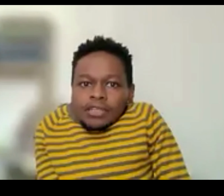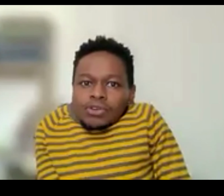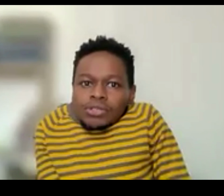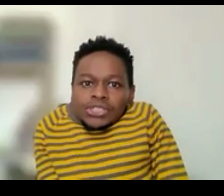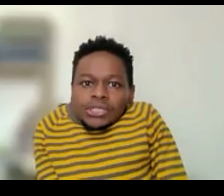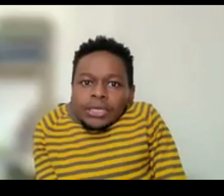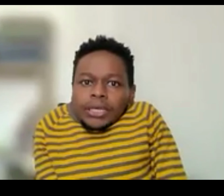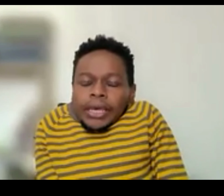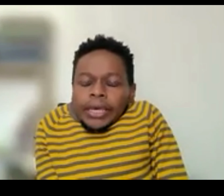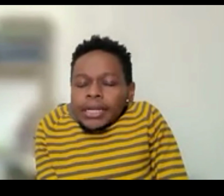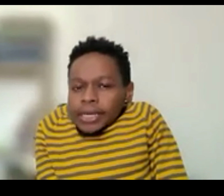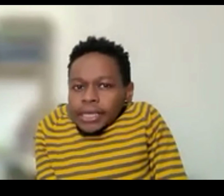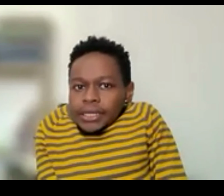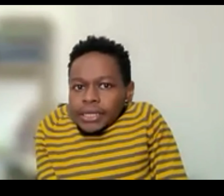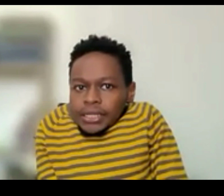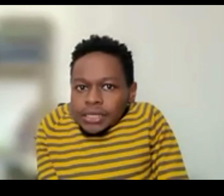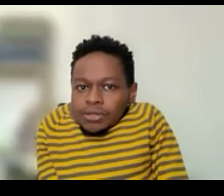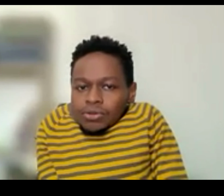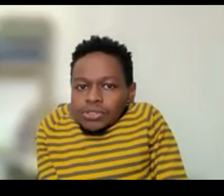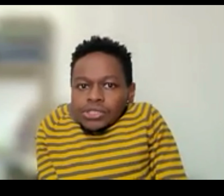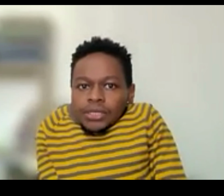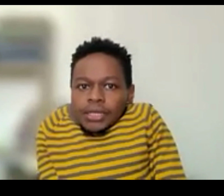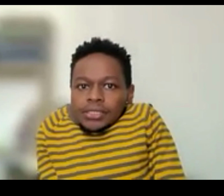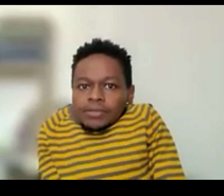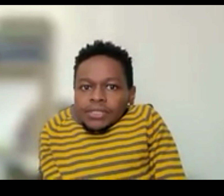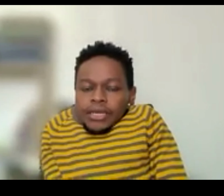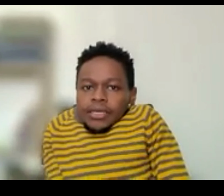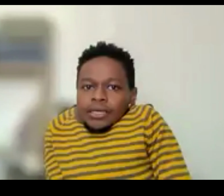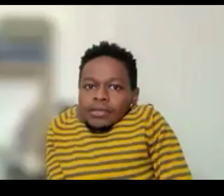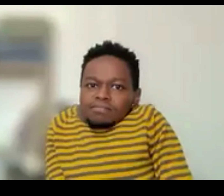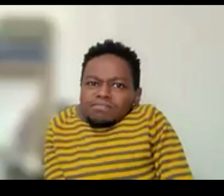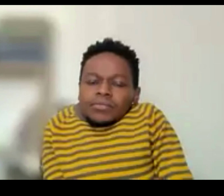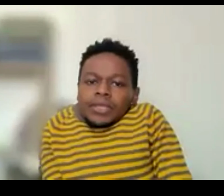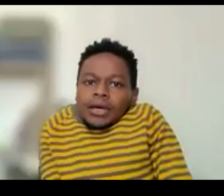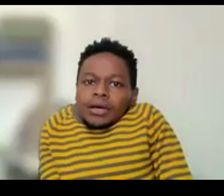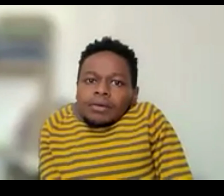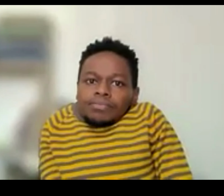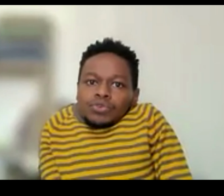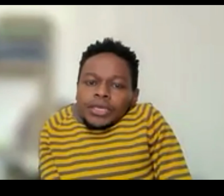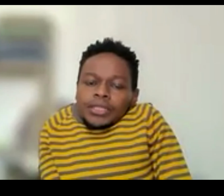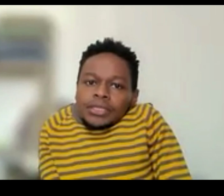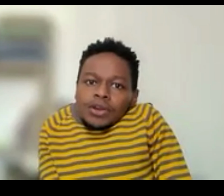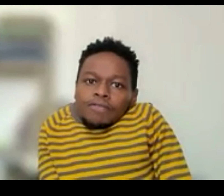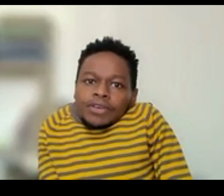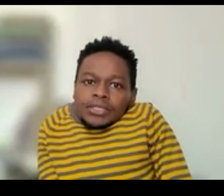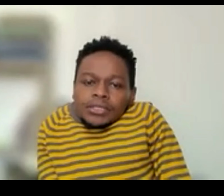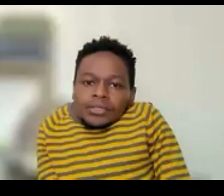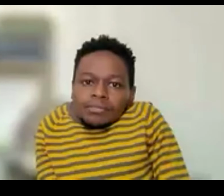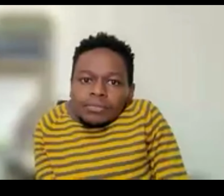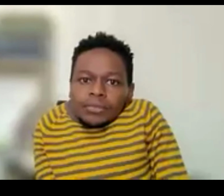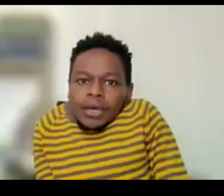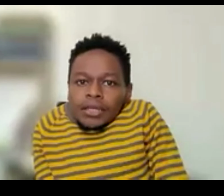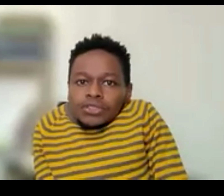technology. And unlike any other technology, assistive tech, you can think of it through the